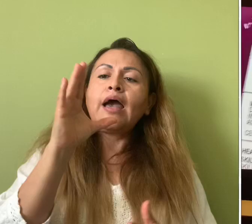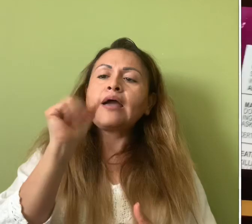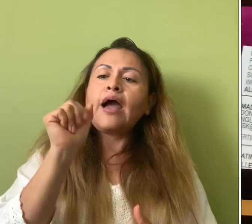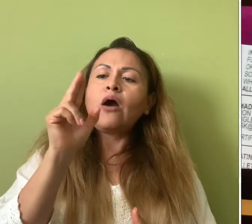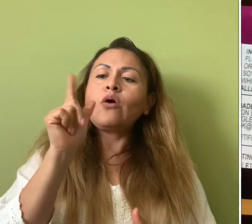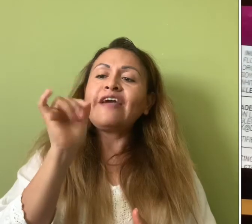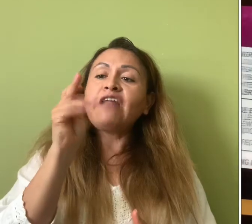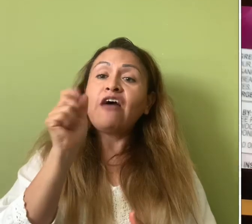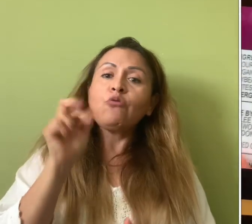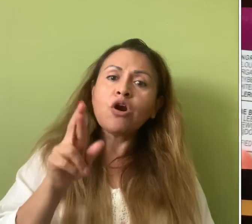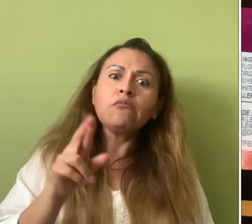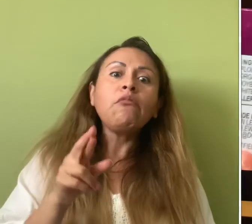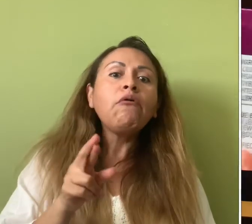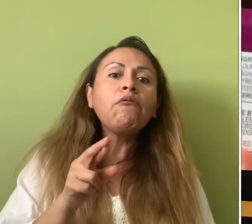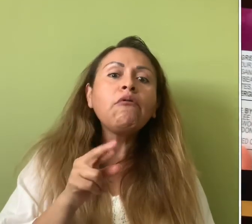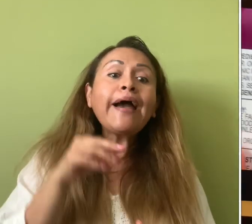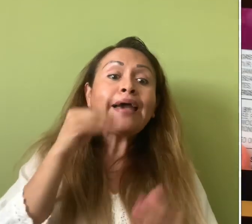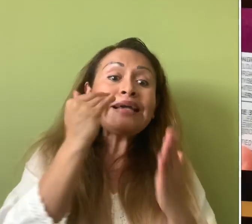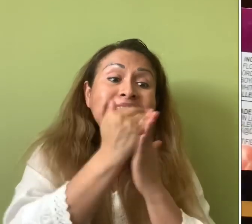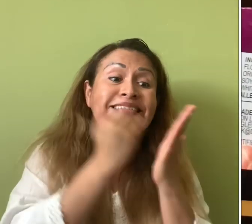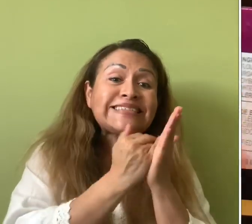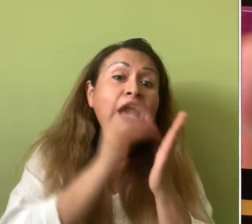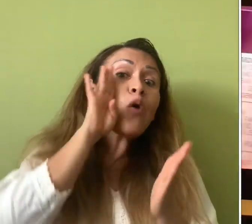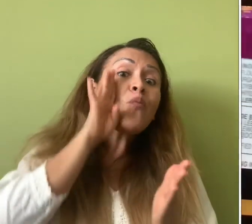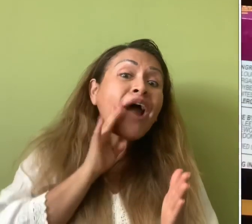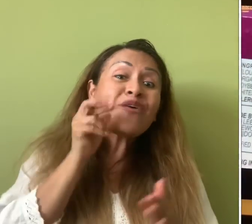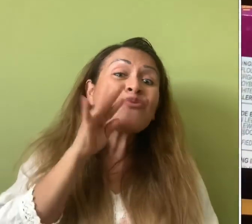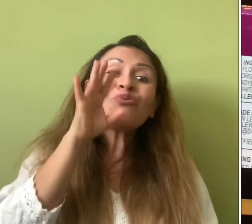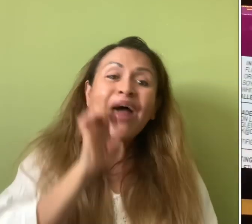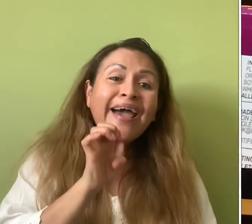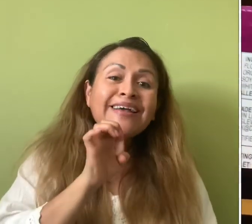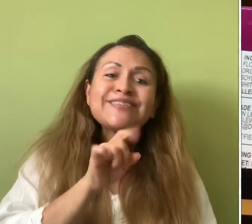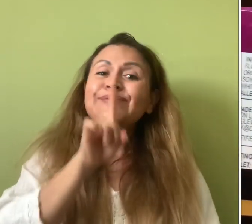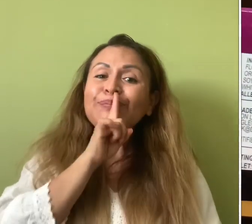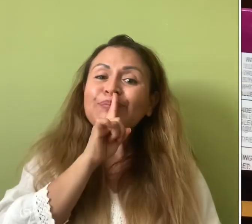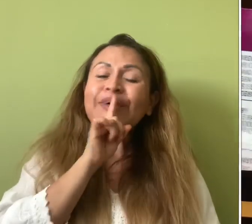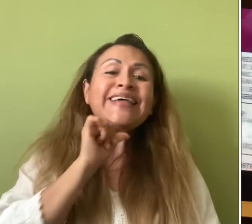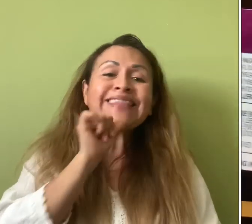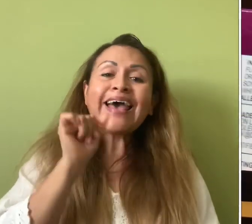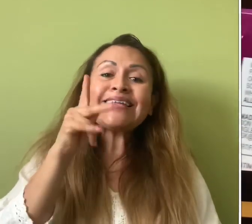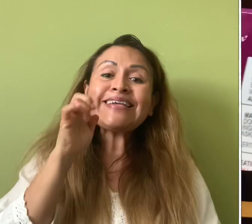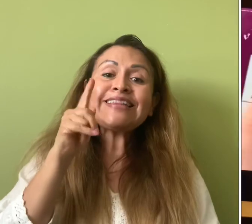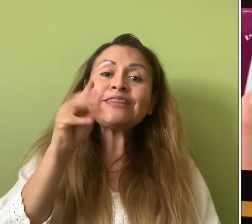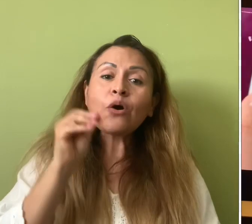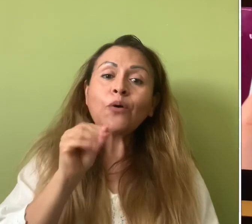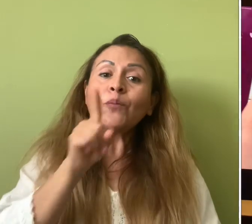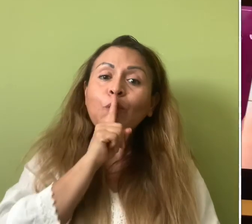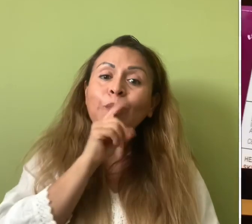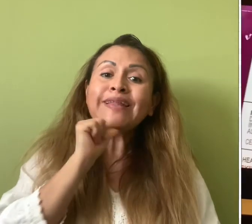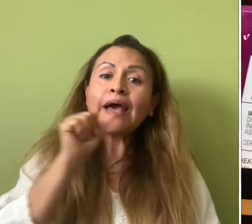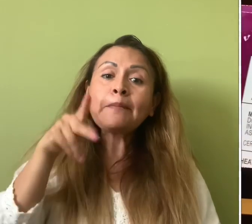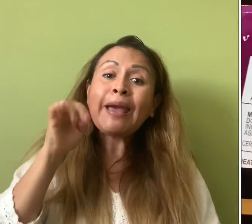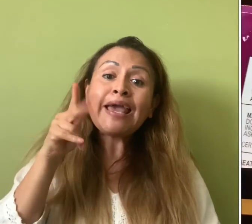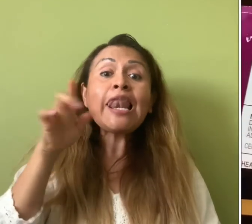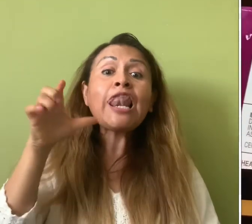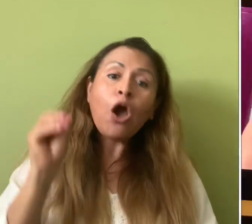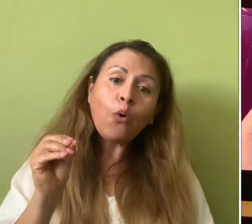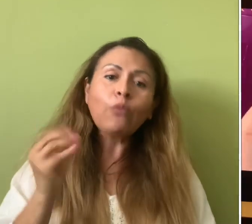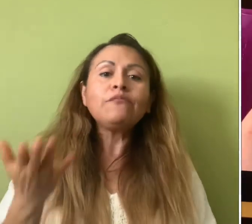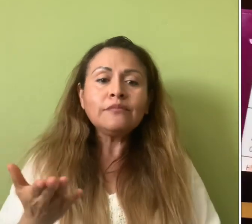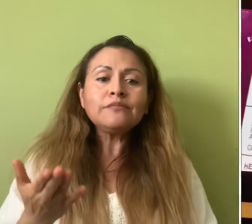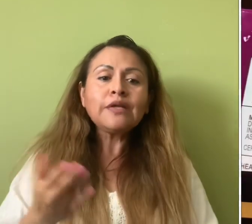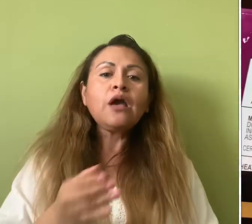but they're using brown rice as the binder. So automatically it's not keto or paleo. Then we see what else they're using here. They're using